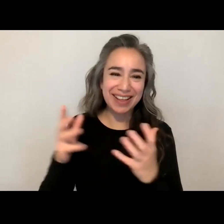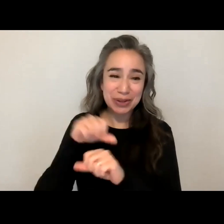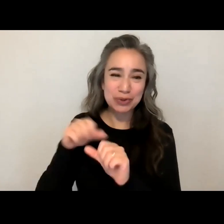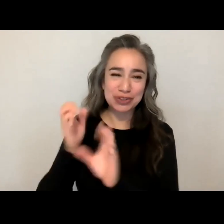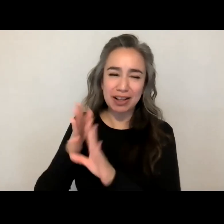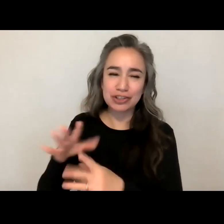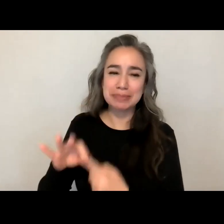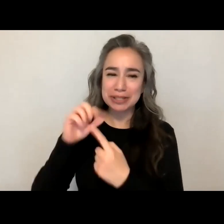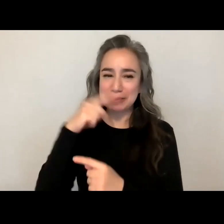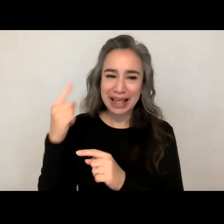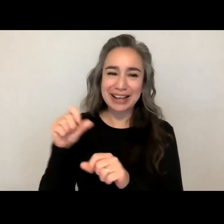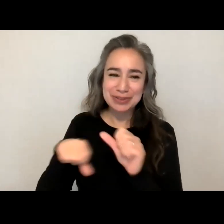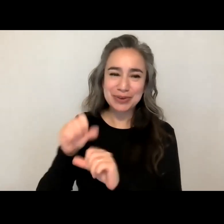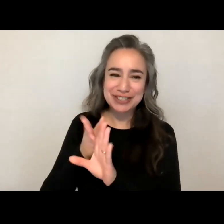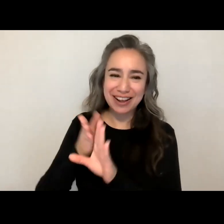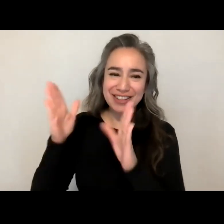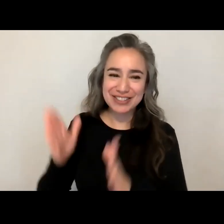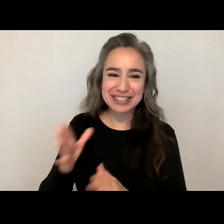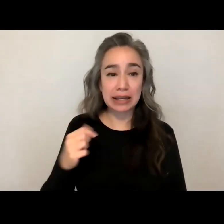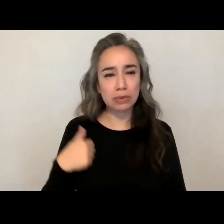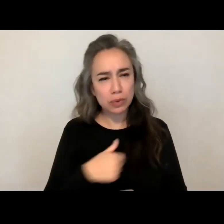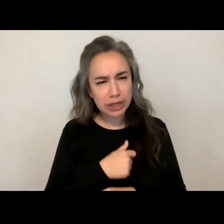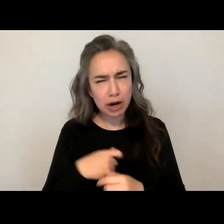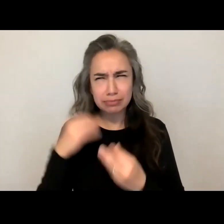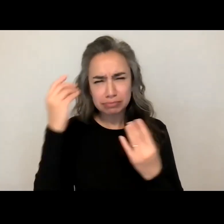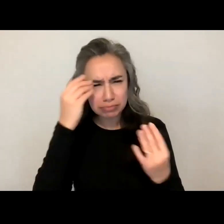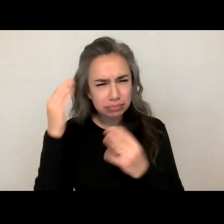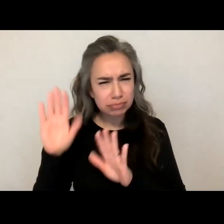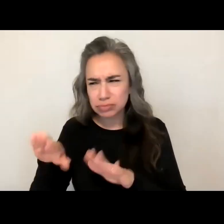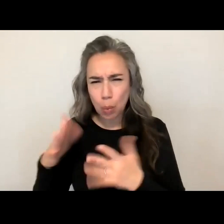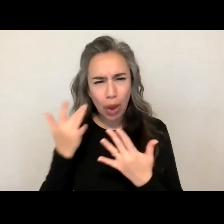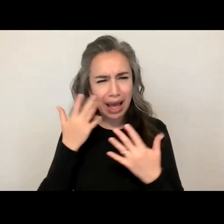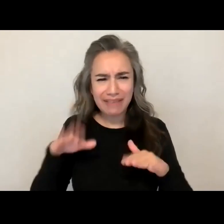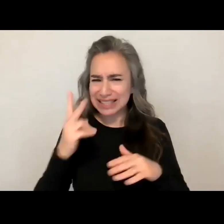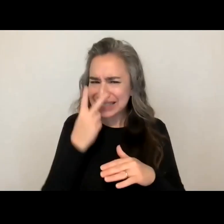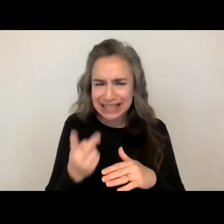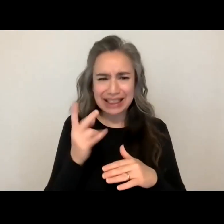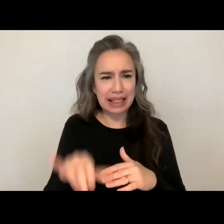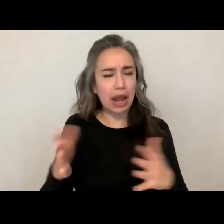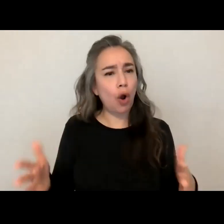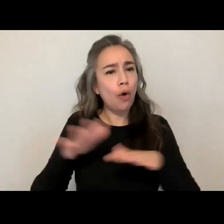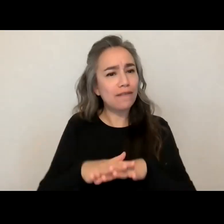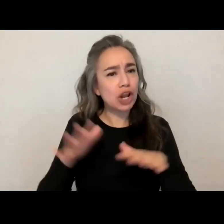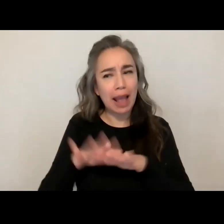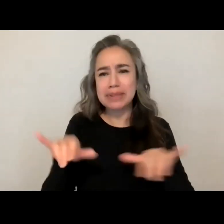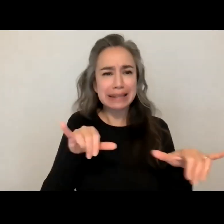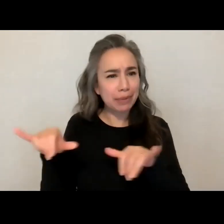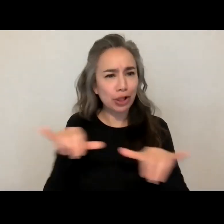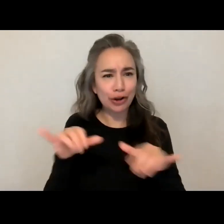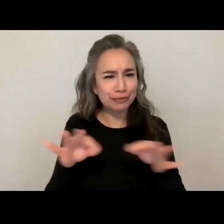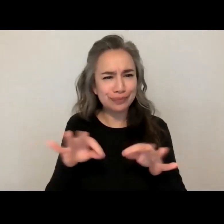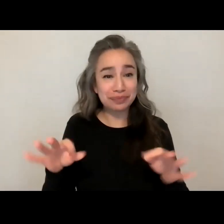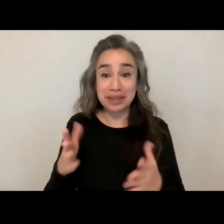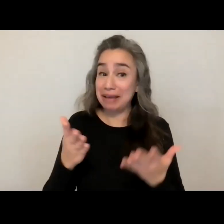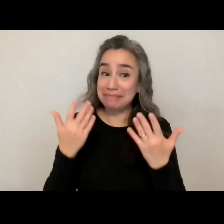ones, and we just are trying to figure out why that overlap hasn't occurred. So maybe some of us on the webinar, people who watch this,